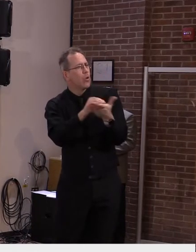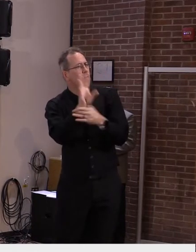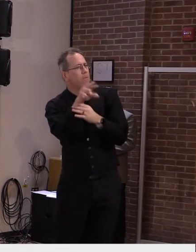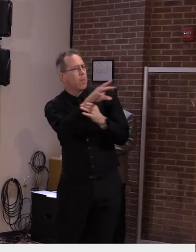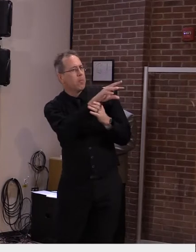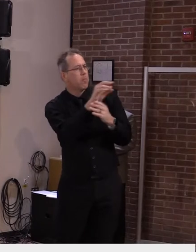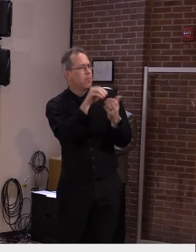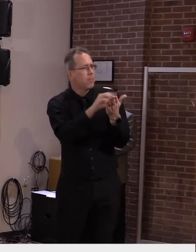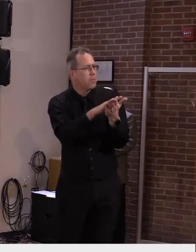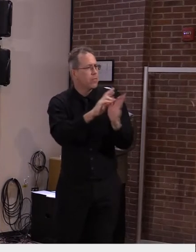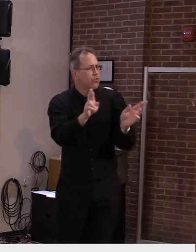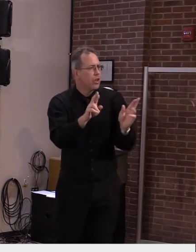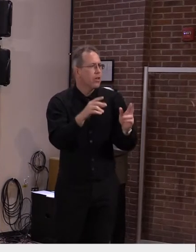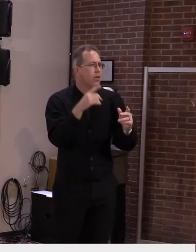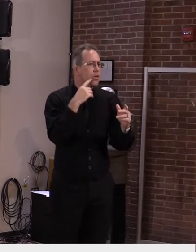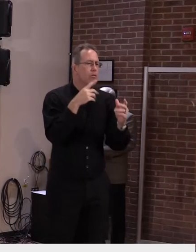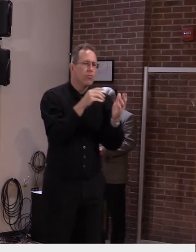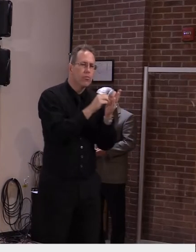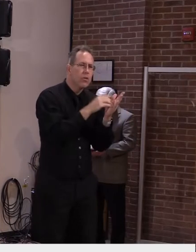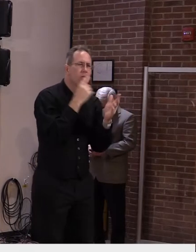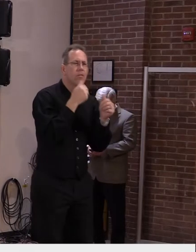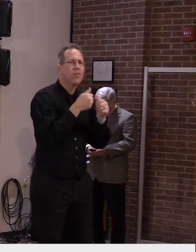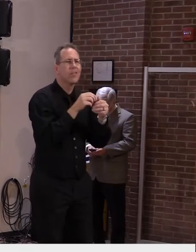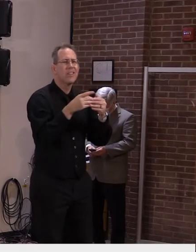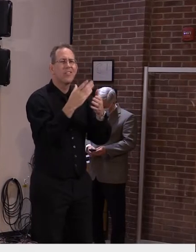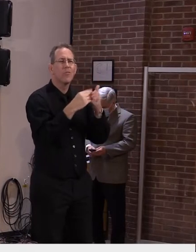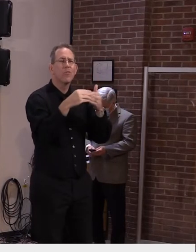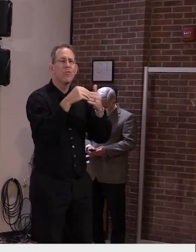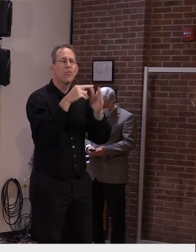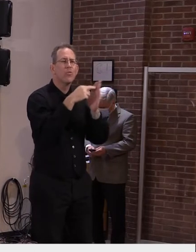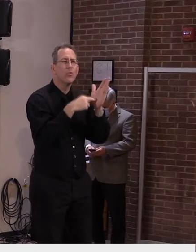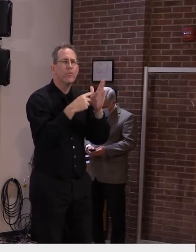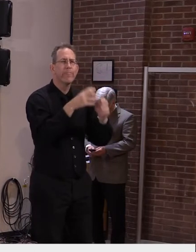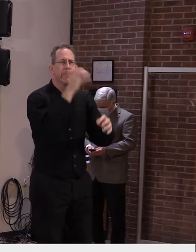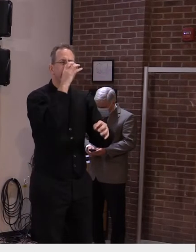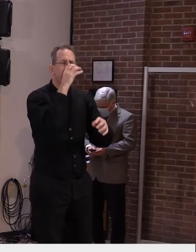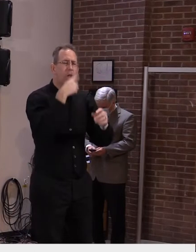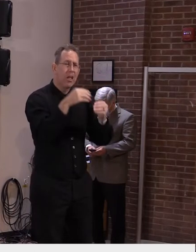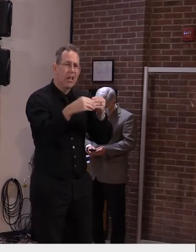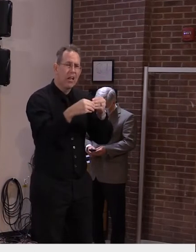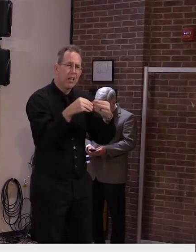regulations until the more recent COVID numbers subide?